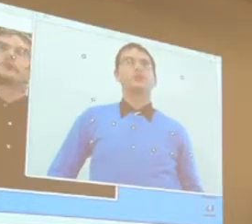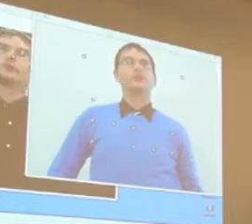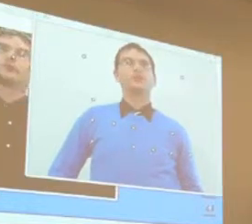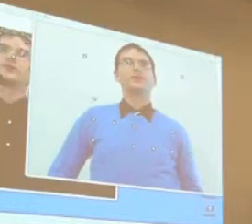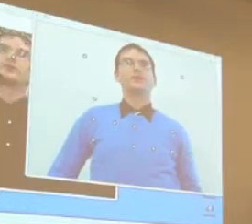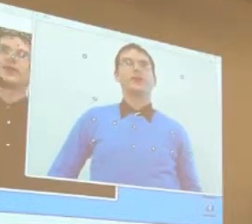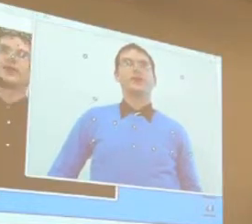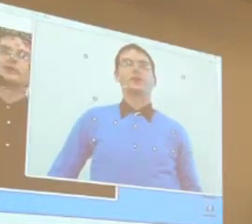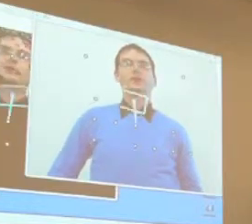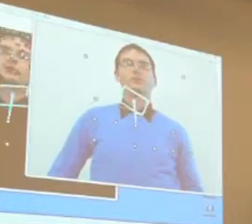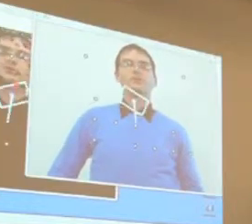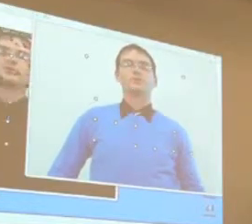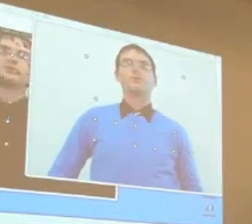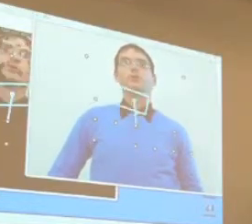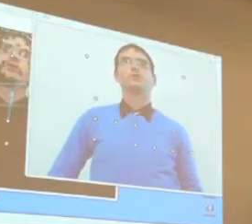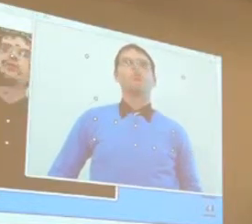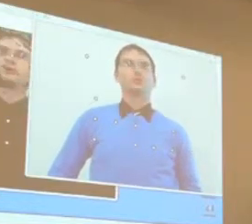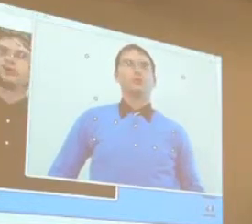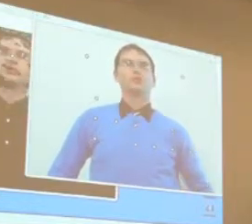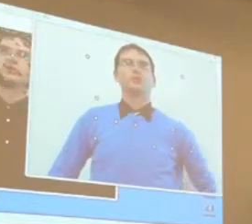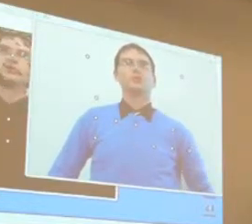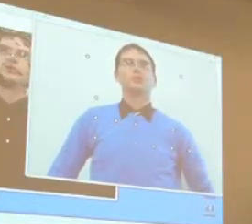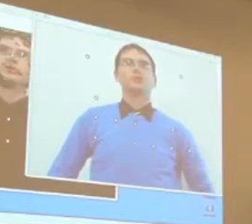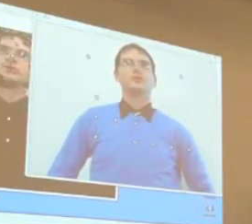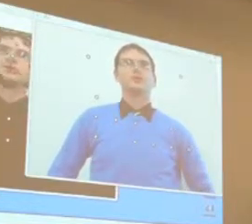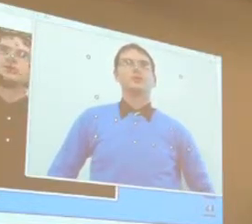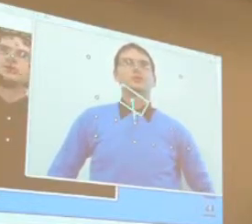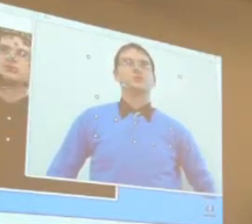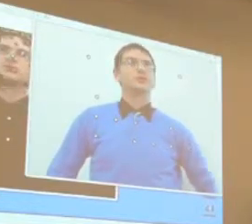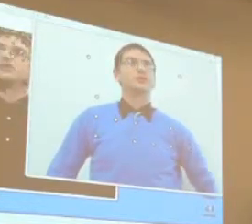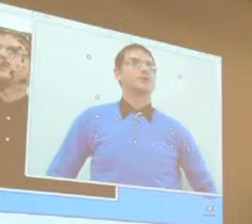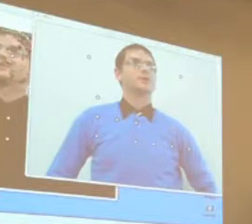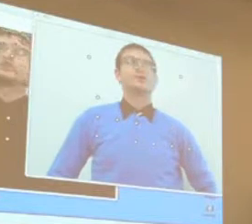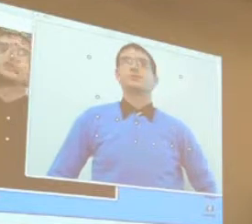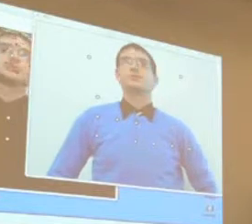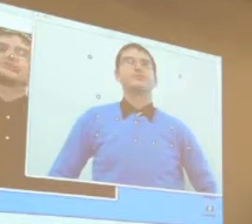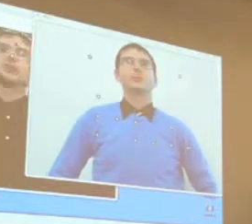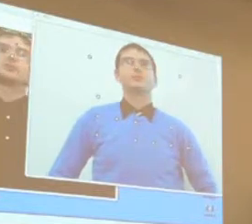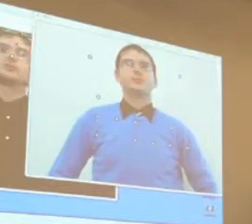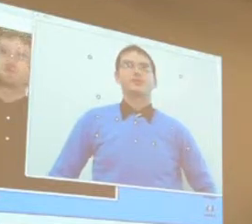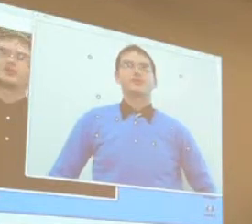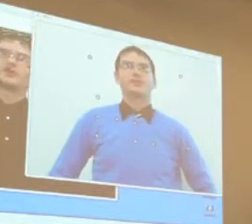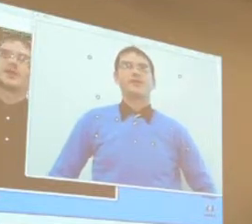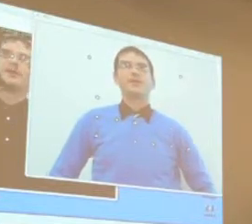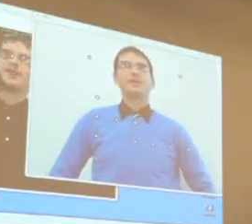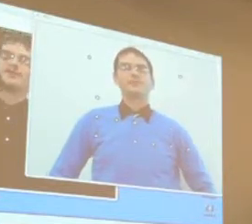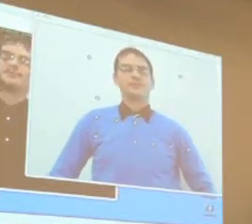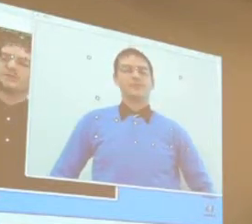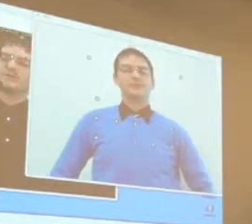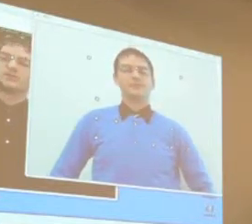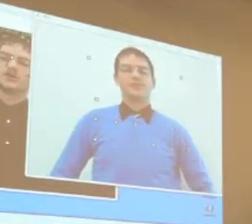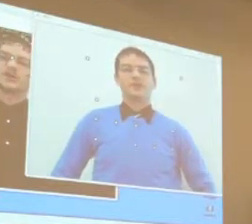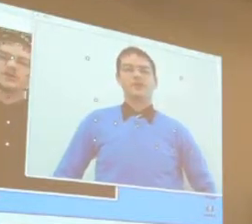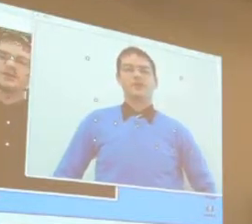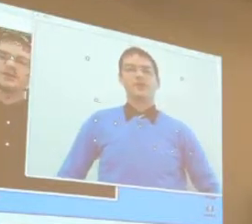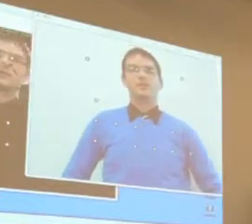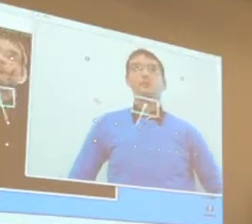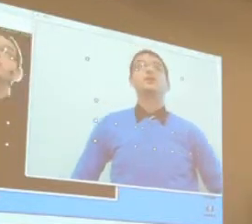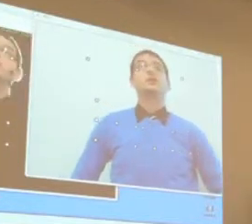and some of you maybe know the applause one because it's seen in some films and things like that i'm fairly certain in the beach they